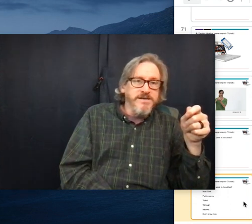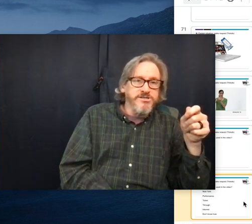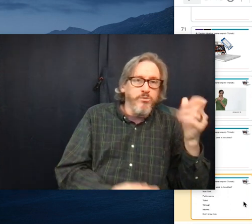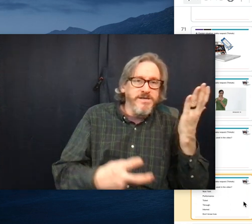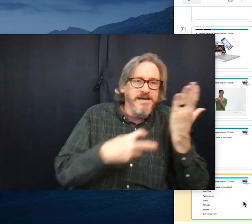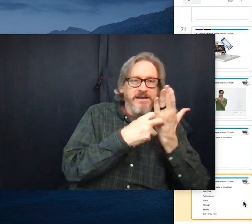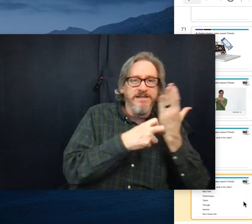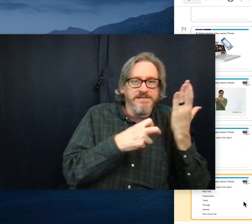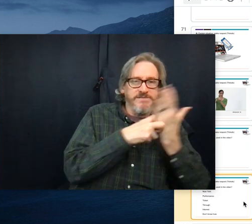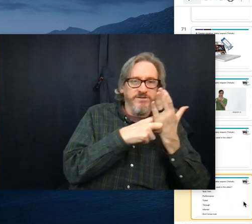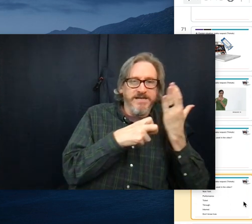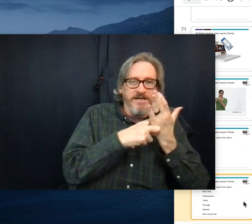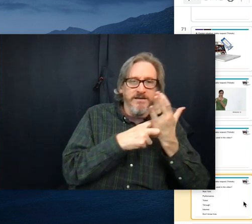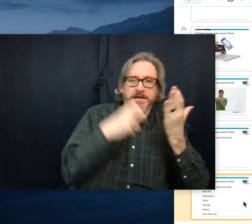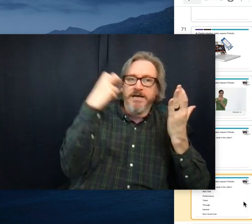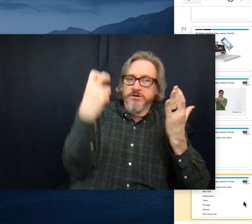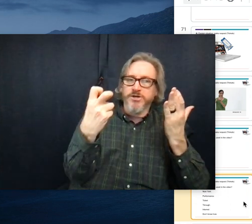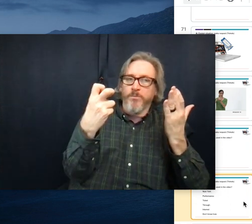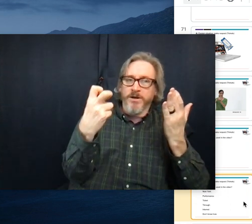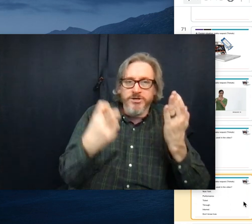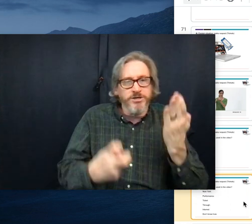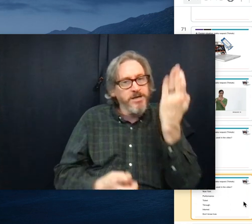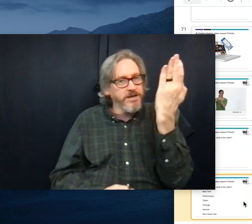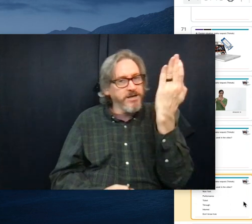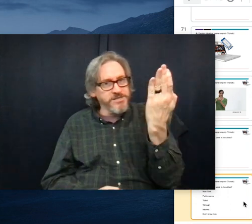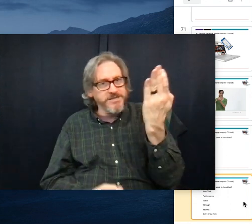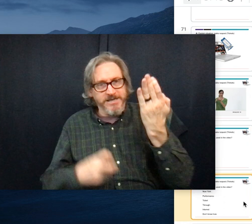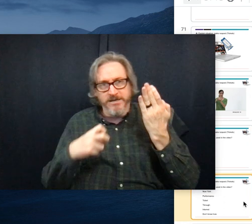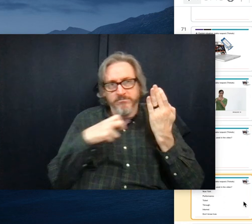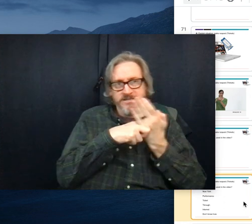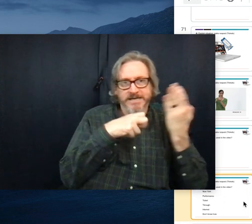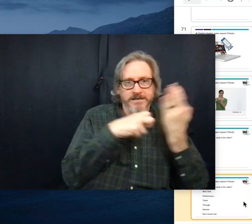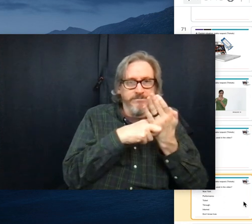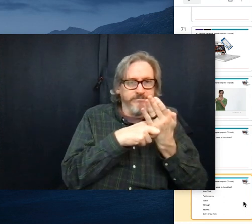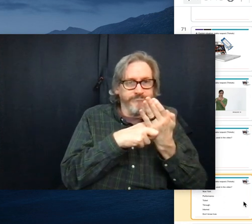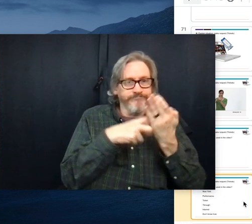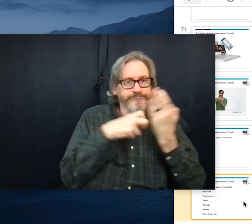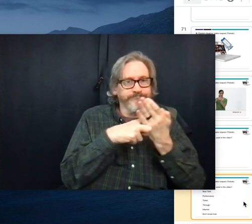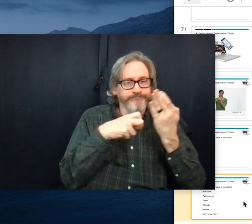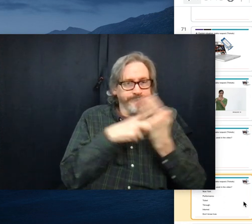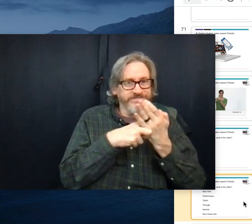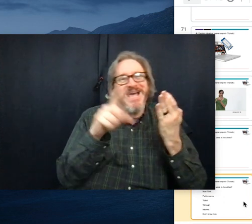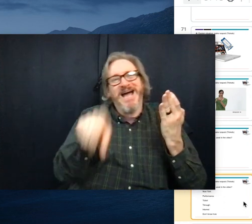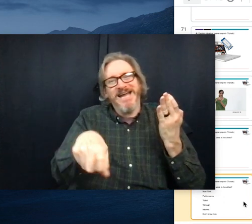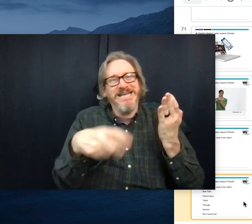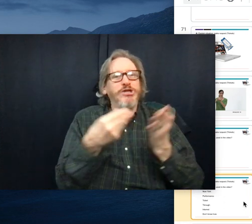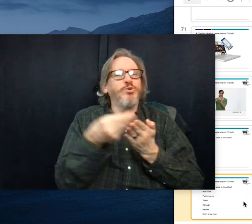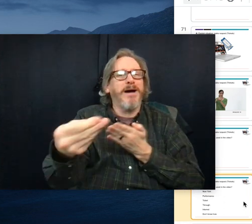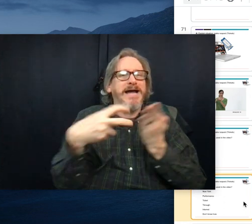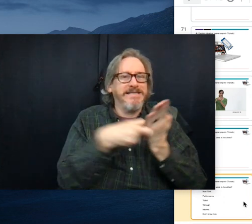So start to be aware of that and start to practice that and engage in that way. So now here are